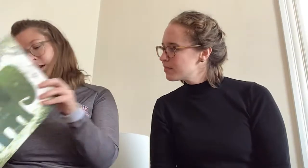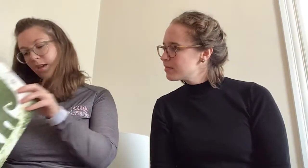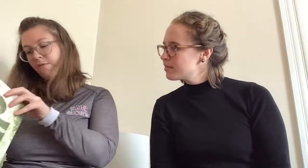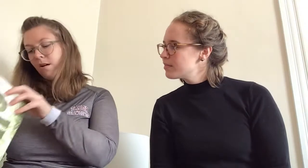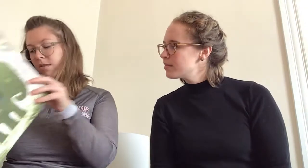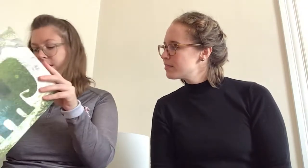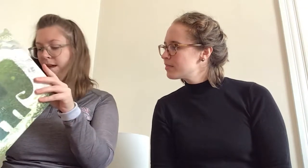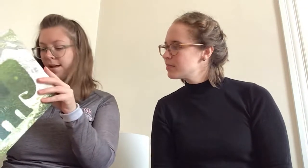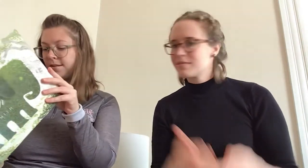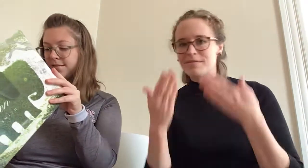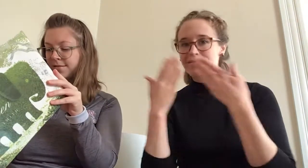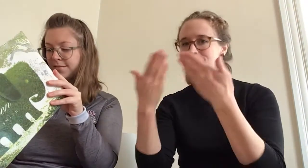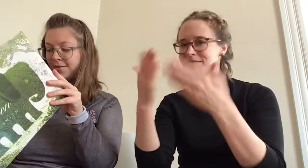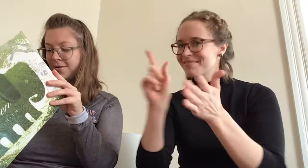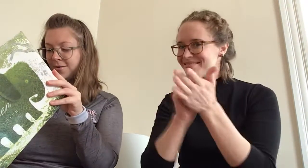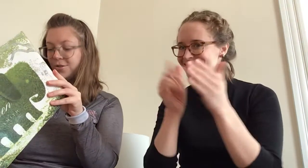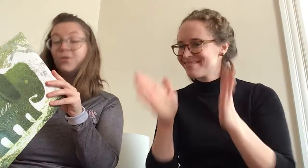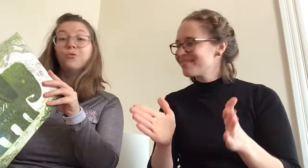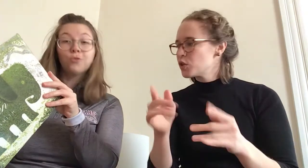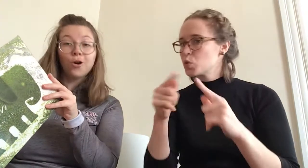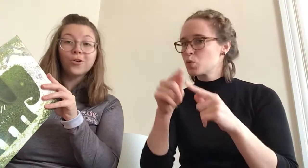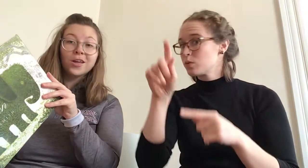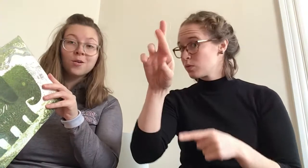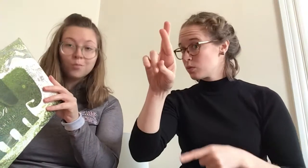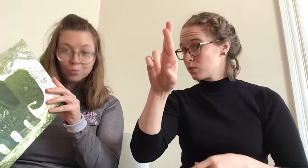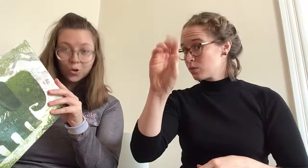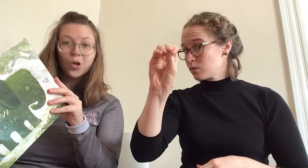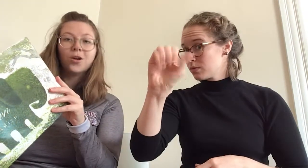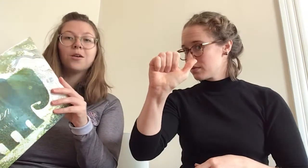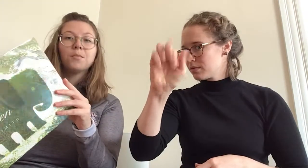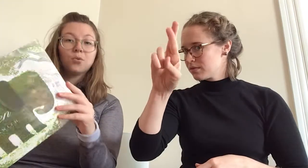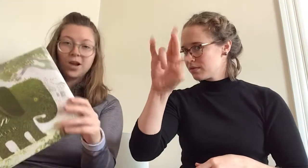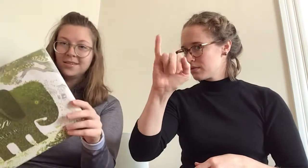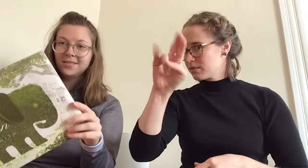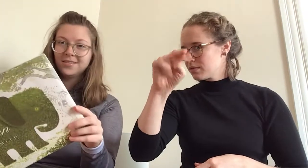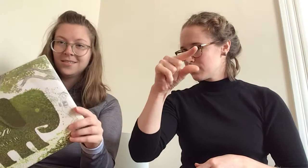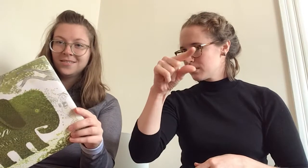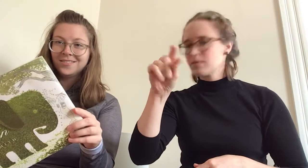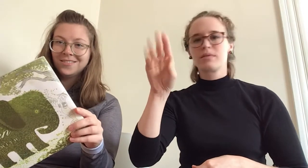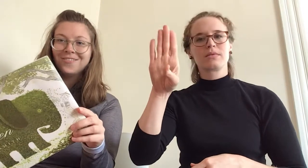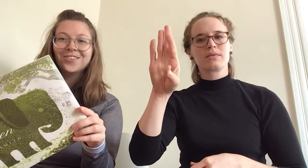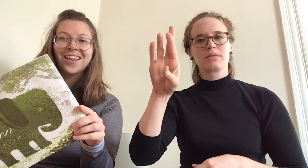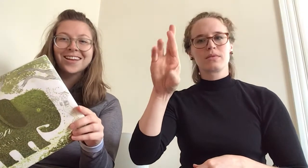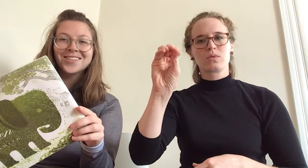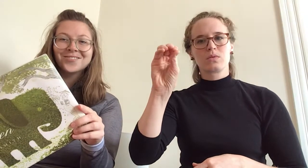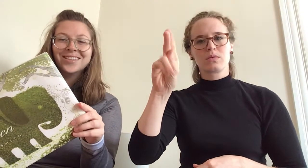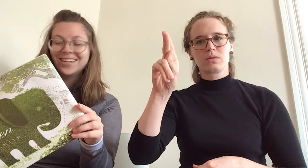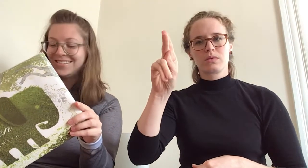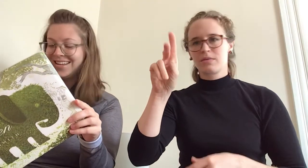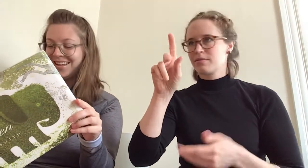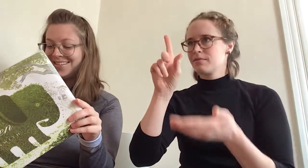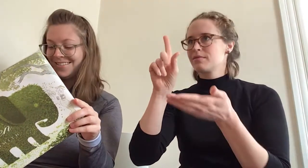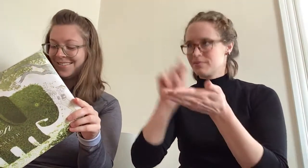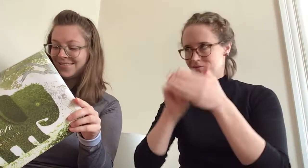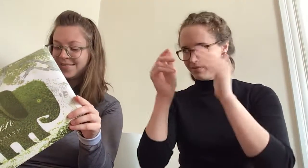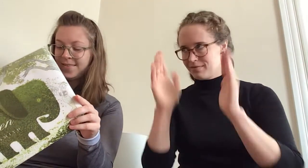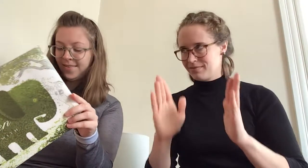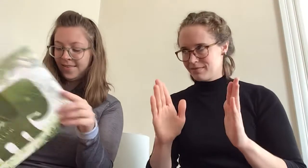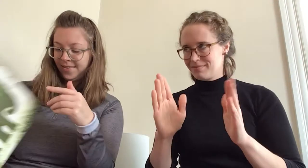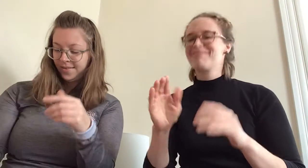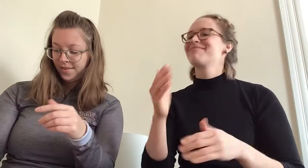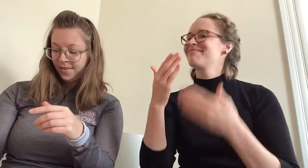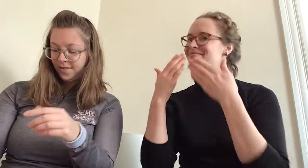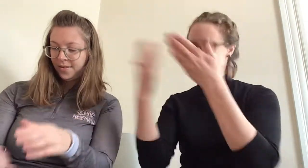And we give our thanks to Roaring Brook Press for letting us read that today.